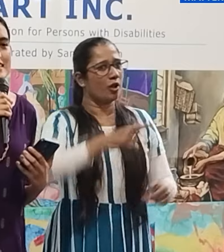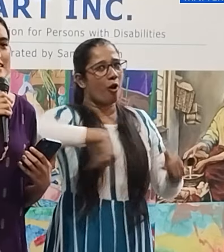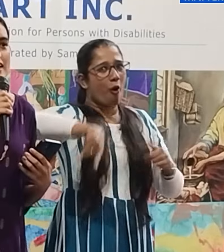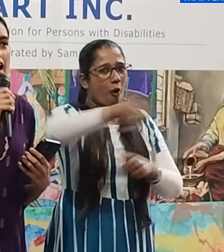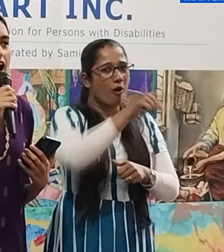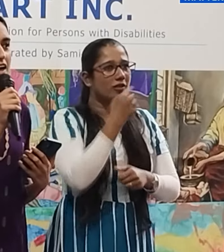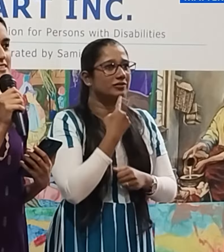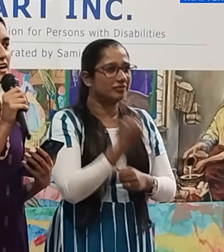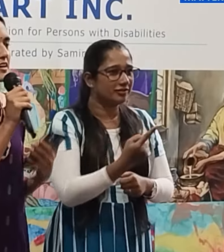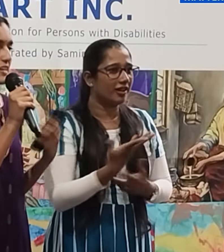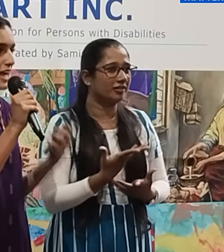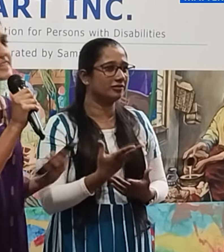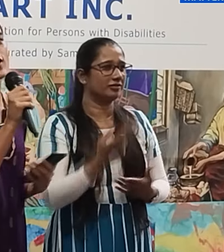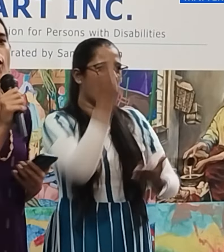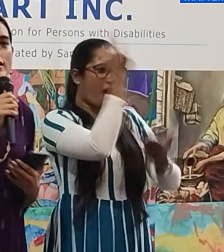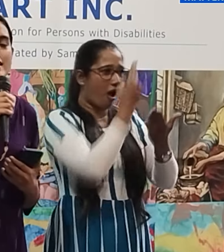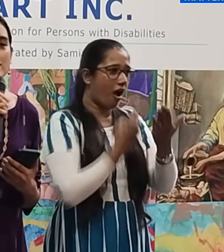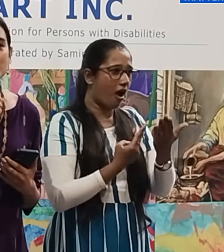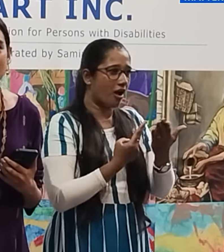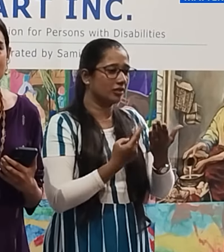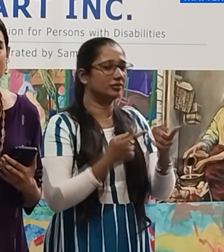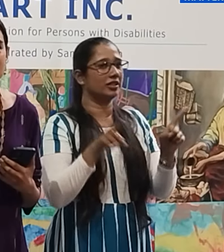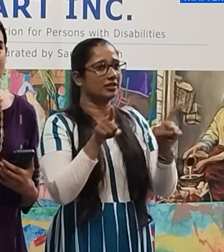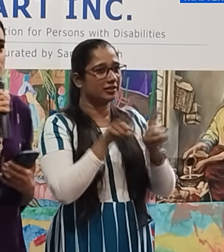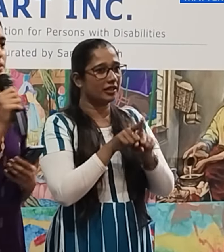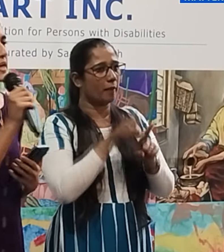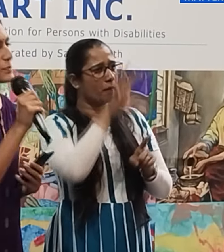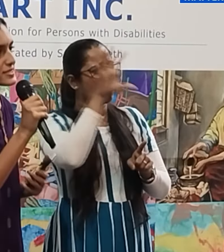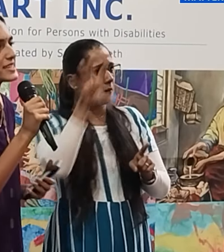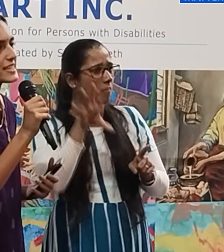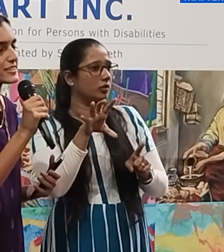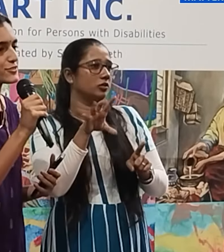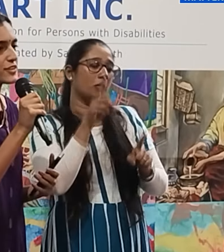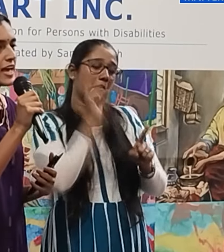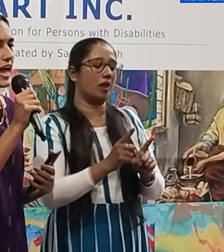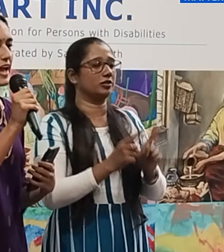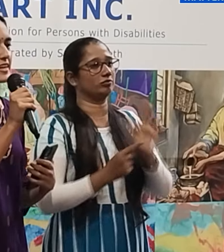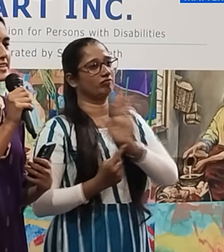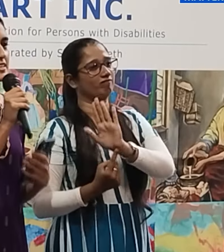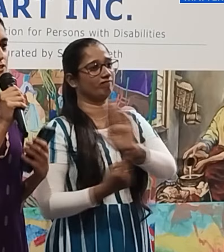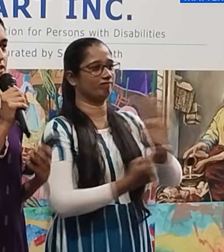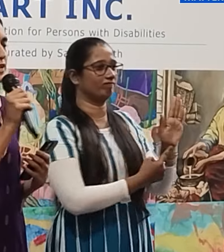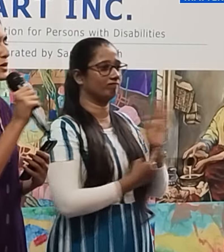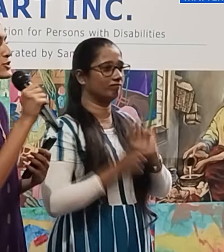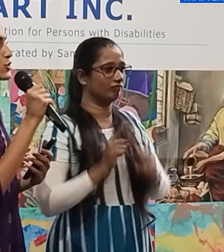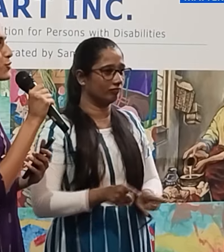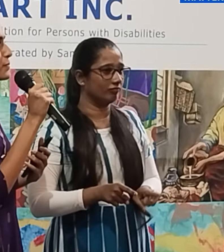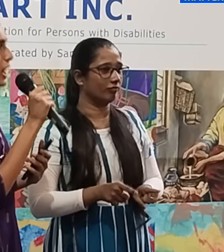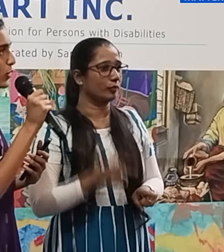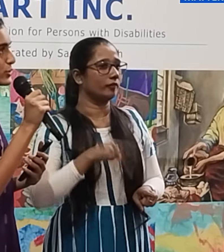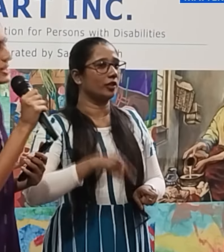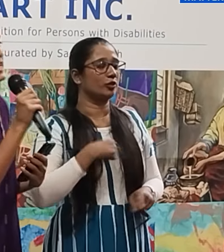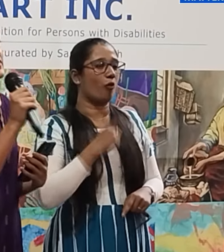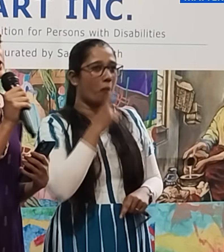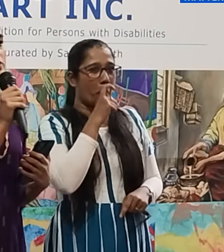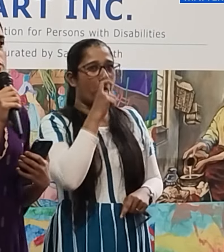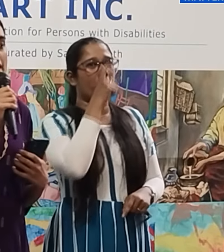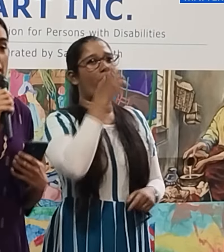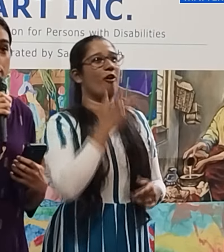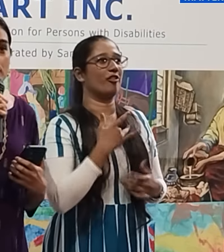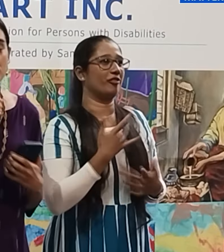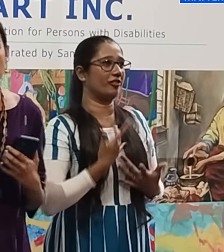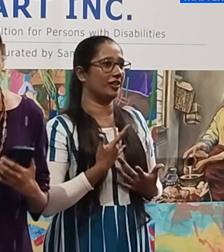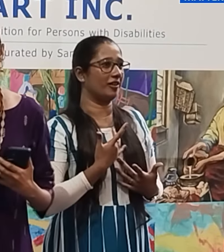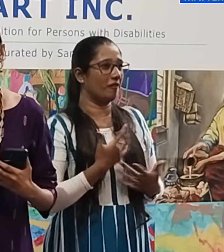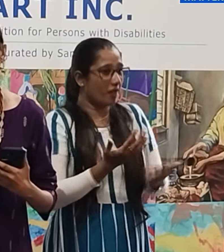said, I think art, like all the other sectors, has to be representative. And today we are so proud that we